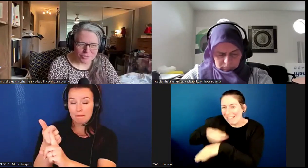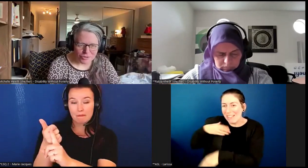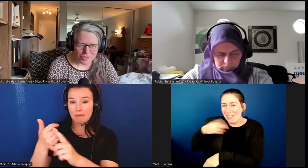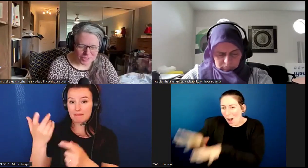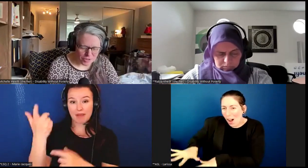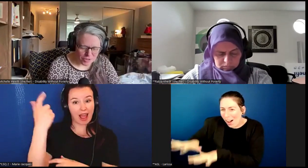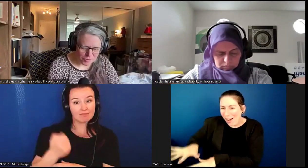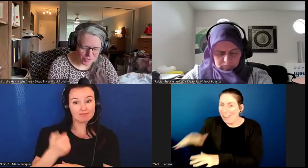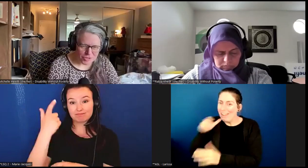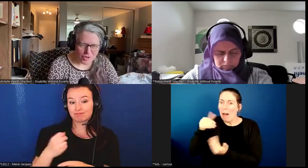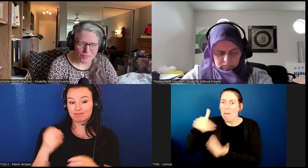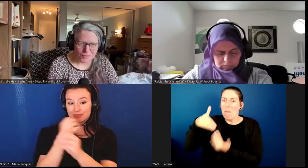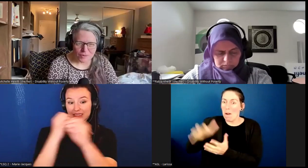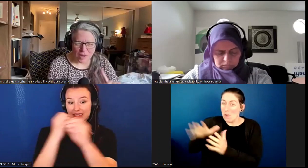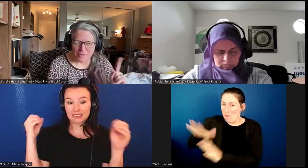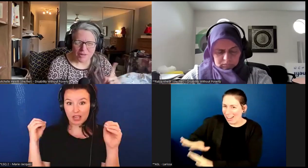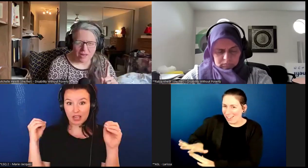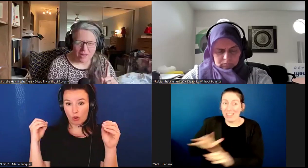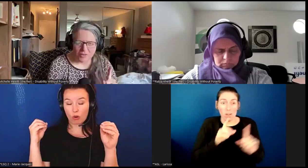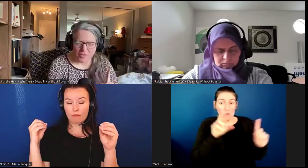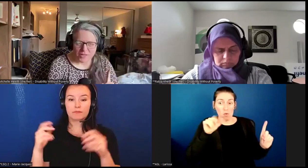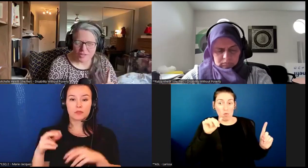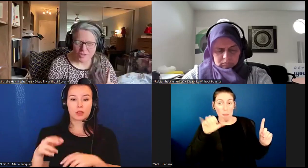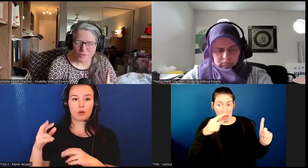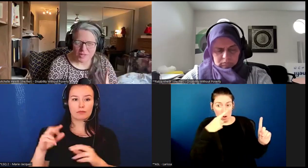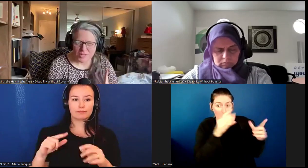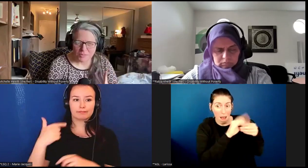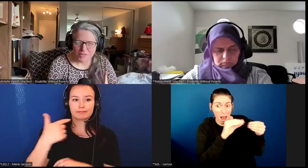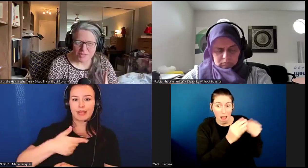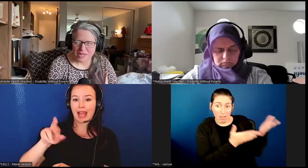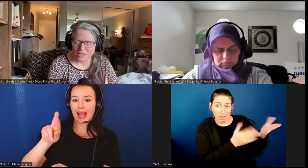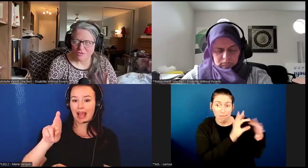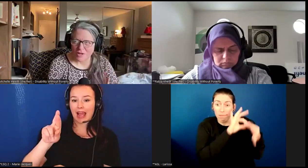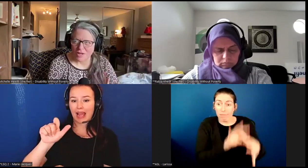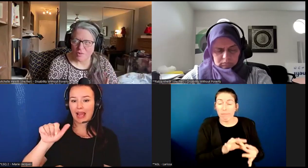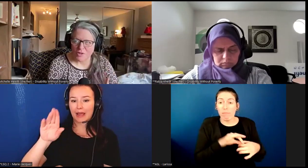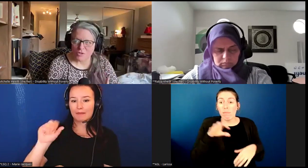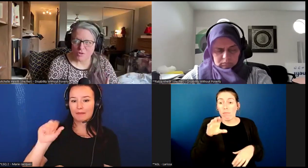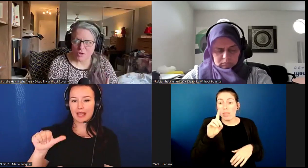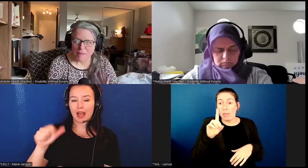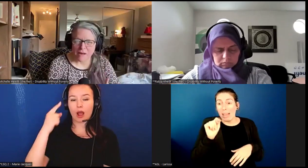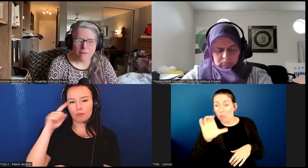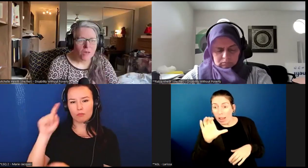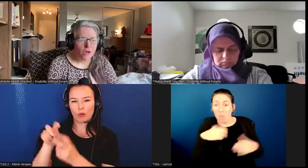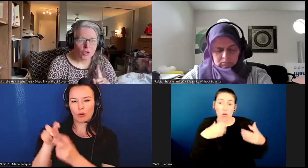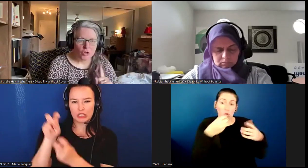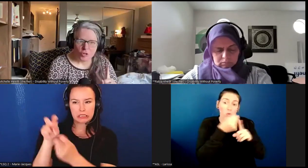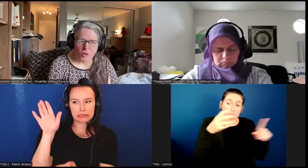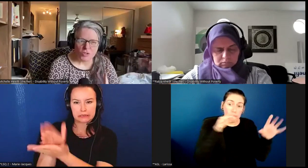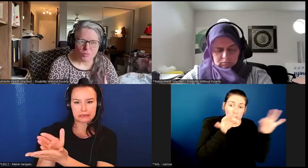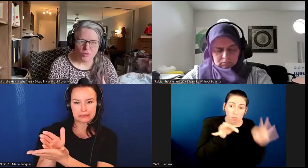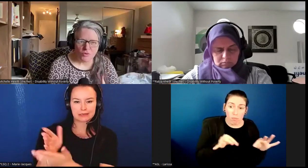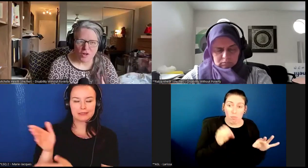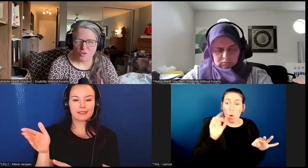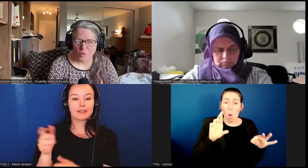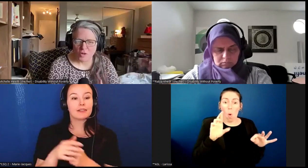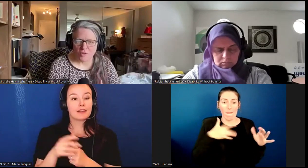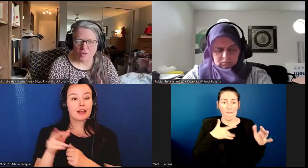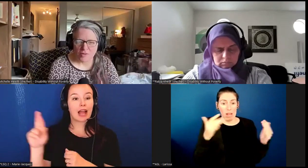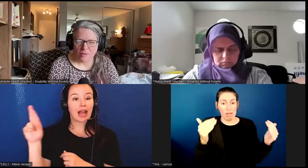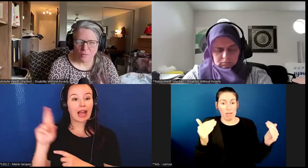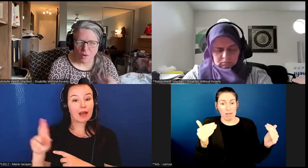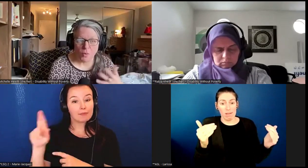not join in so much. So Rabia, are there things to do with the disability tax credit you want to talk about? Or do you want to move on to